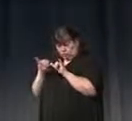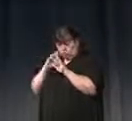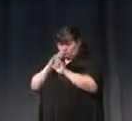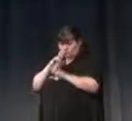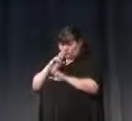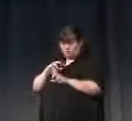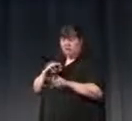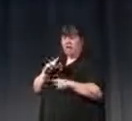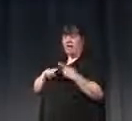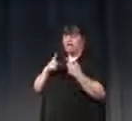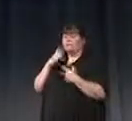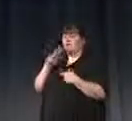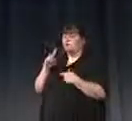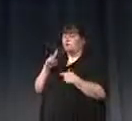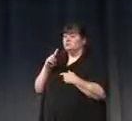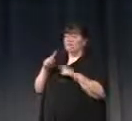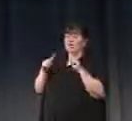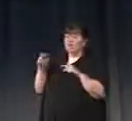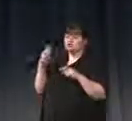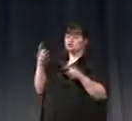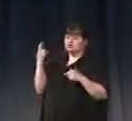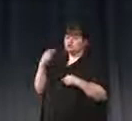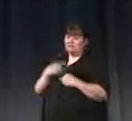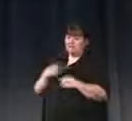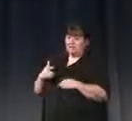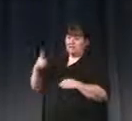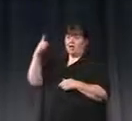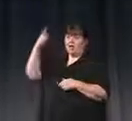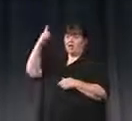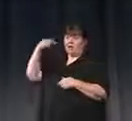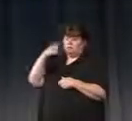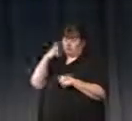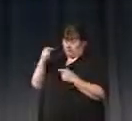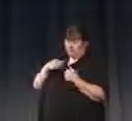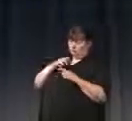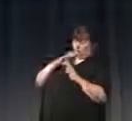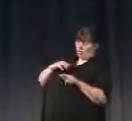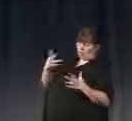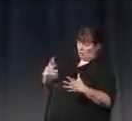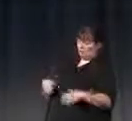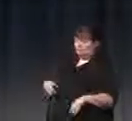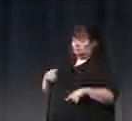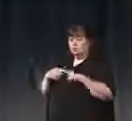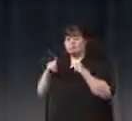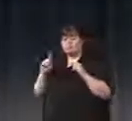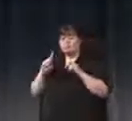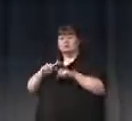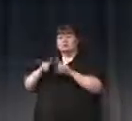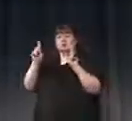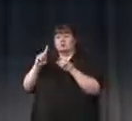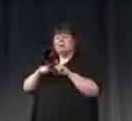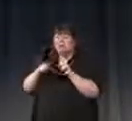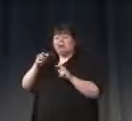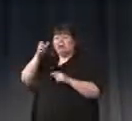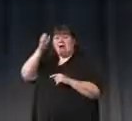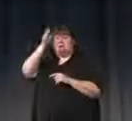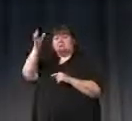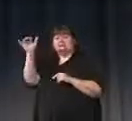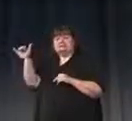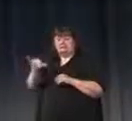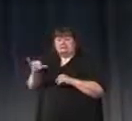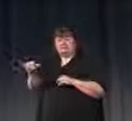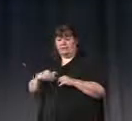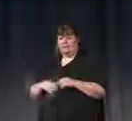it turns out that for various reasons, you don't actually want to go around firing guns and measuring the response. So we do something a little different, but conceptually it's the same. So there's